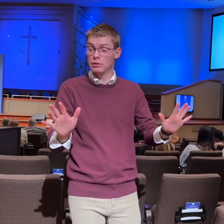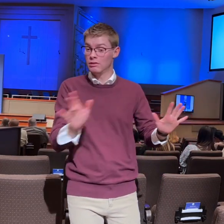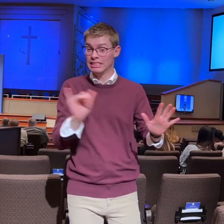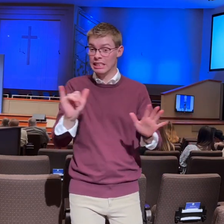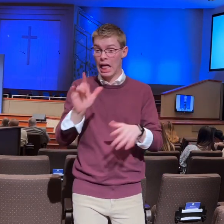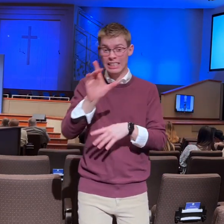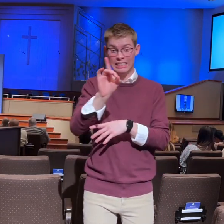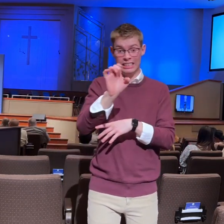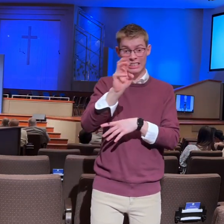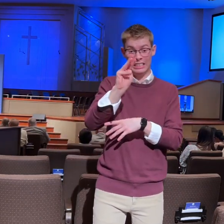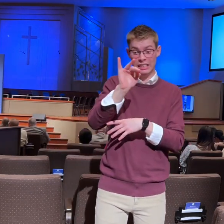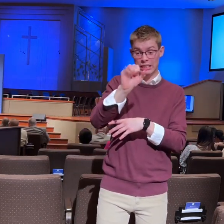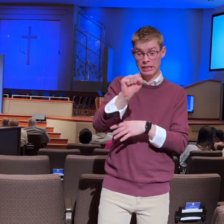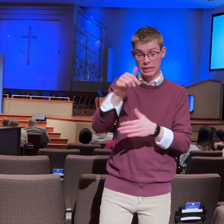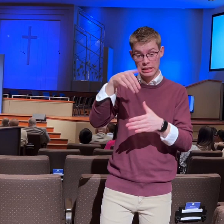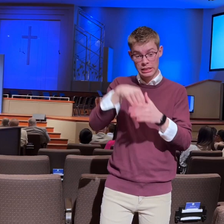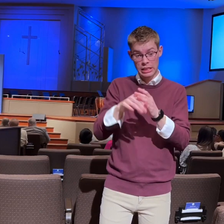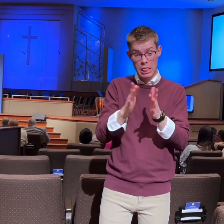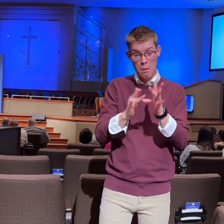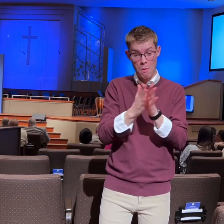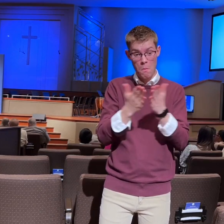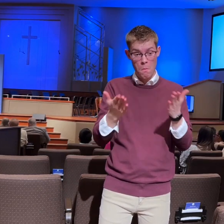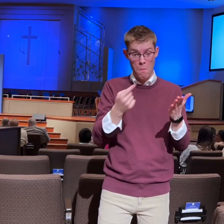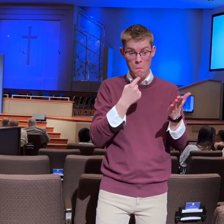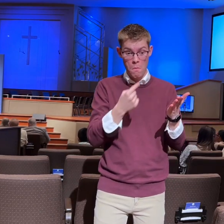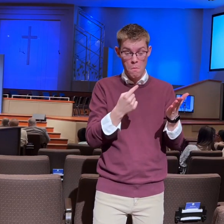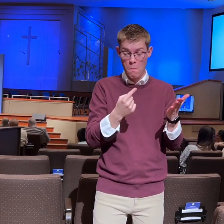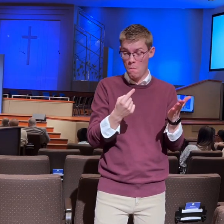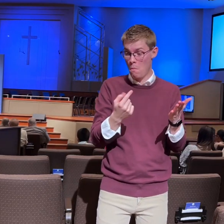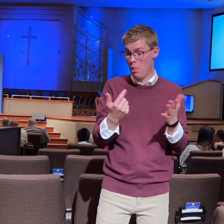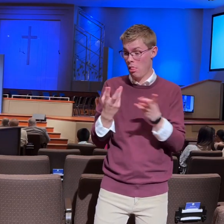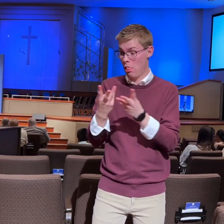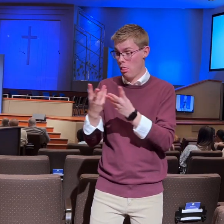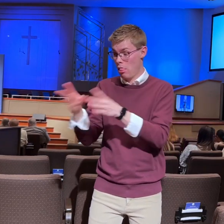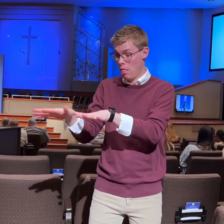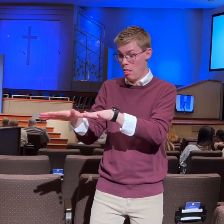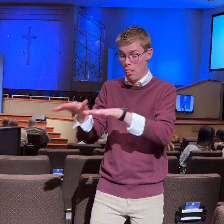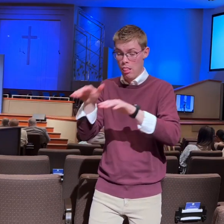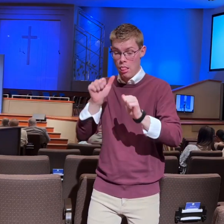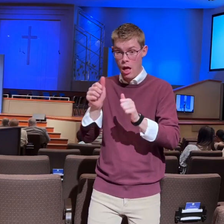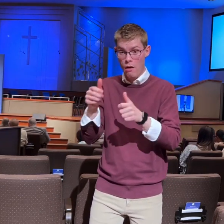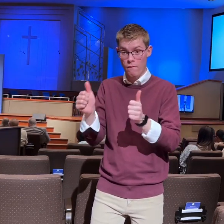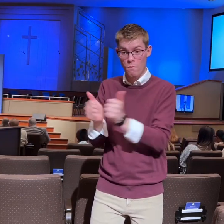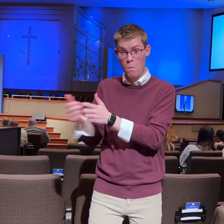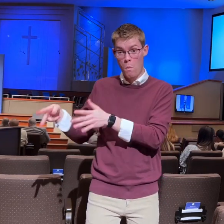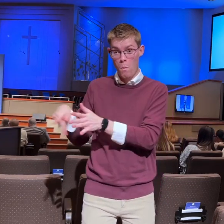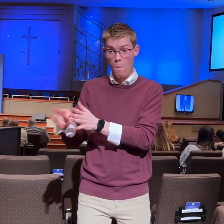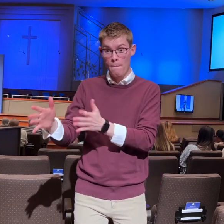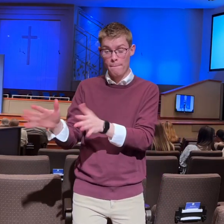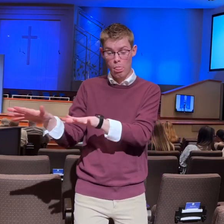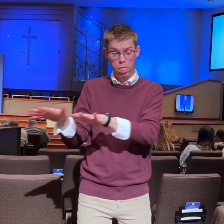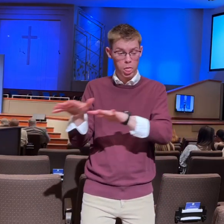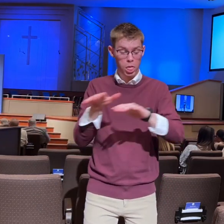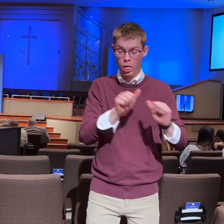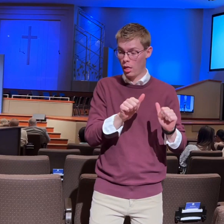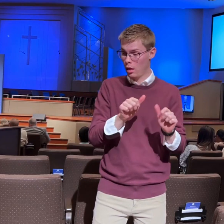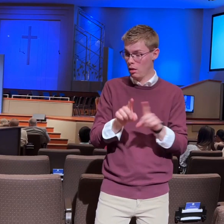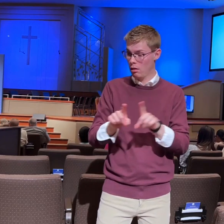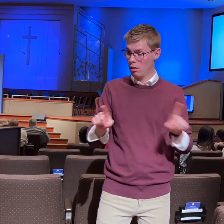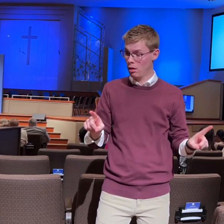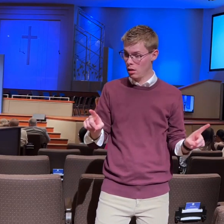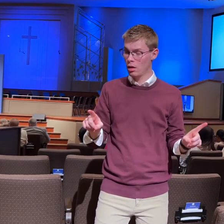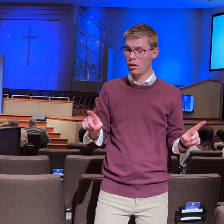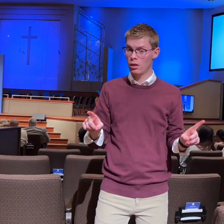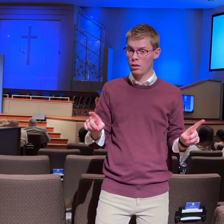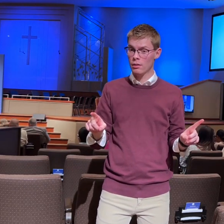who having loved this present world, walked away from the Apostle Paul. But I think a verse that really explains this